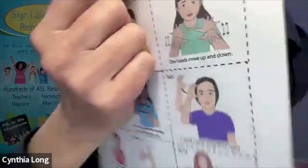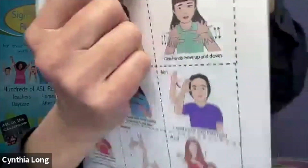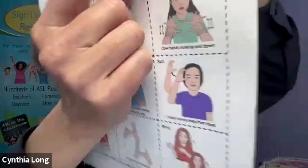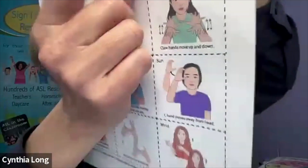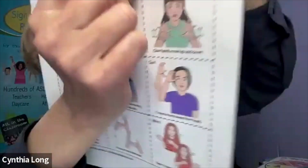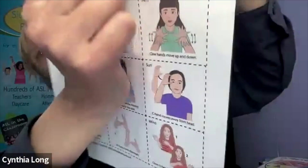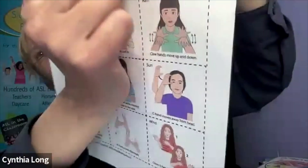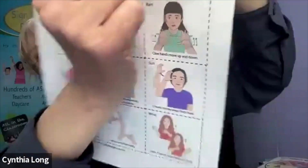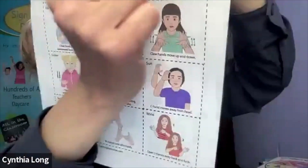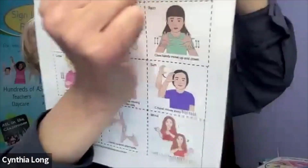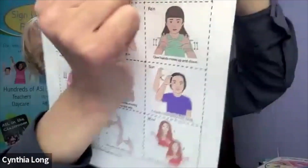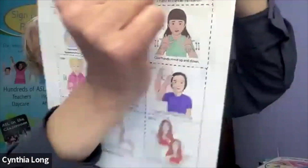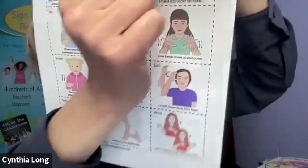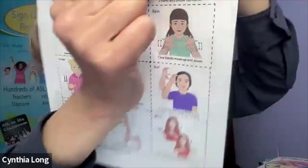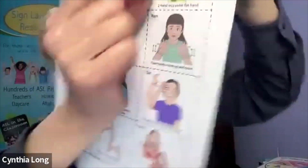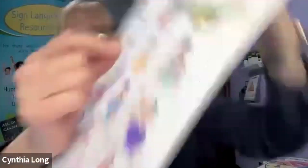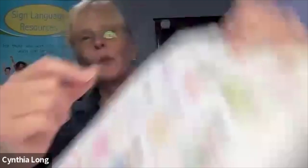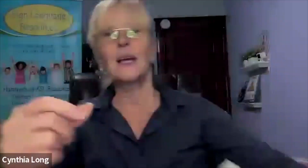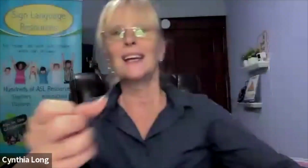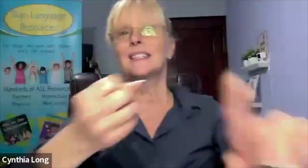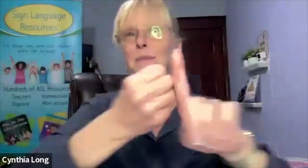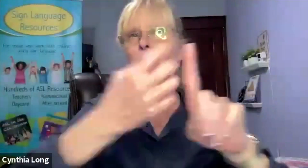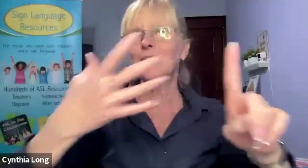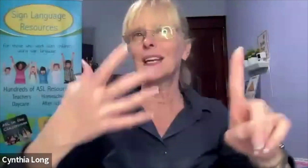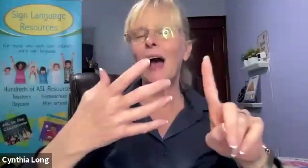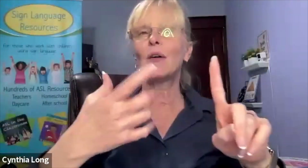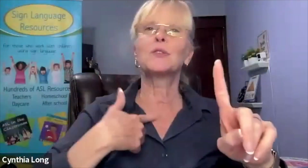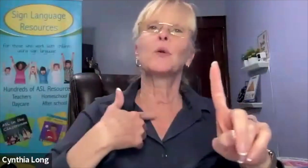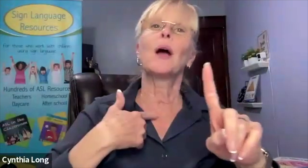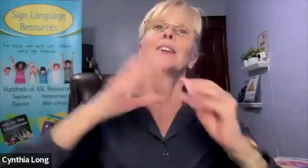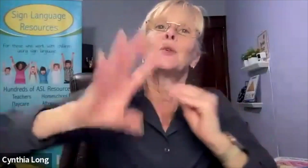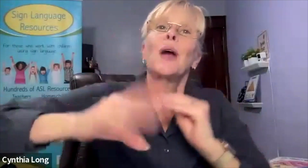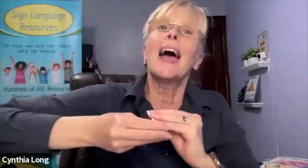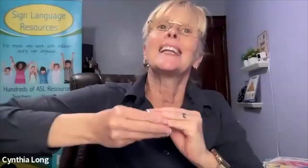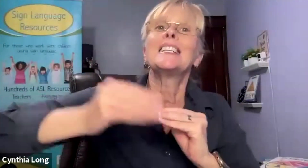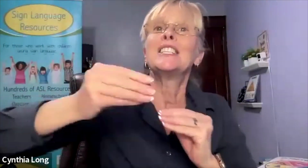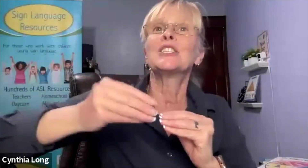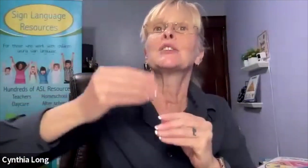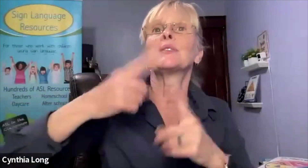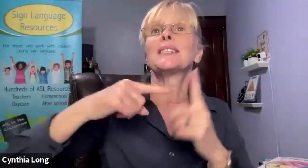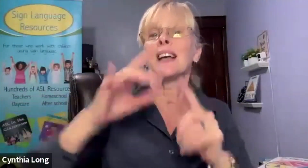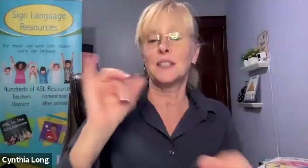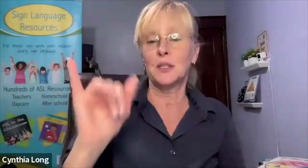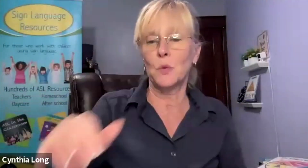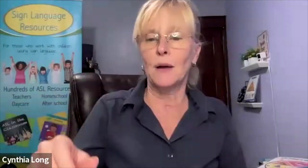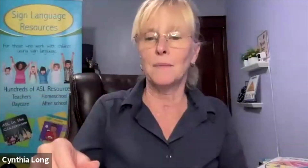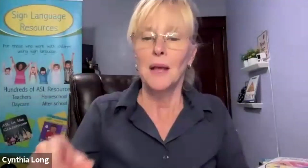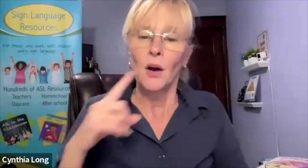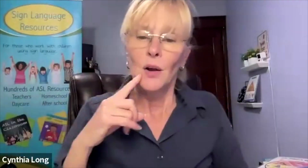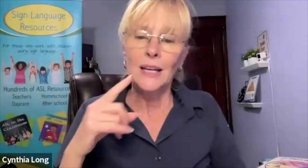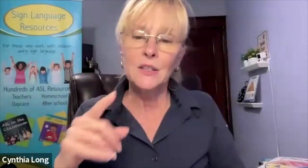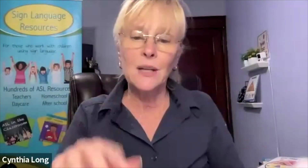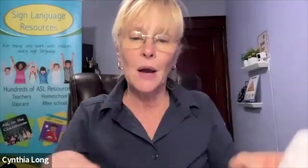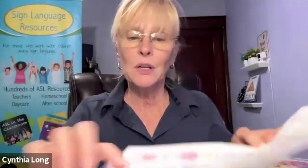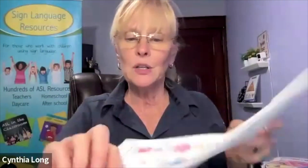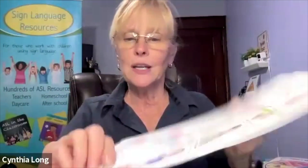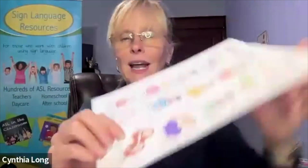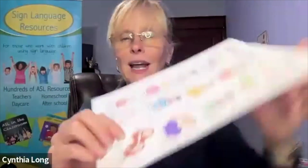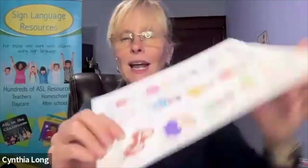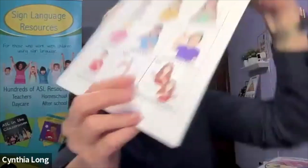these. And we expand it out to add additional signs as well. Okay, so now we're looking at